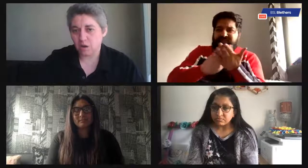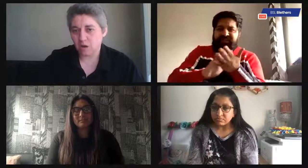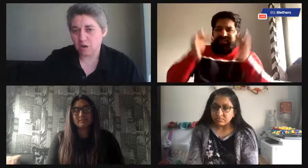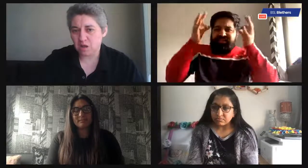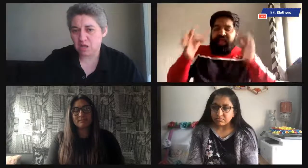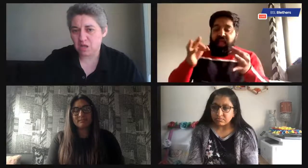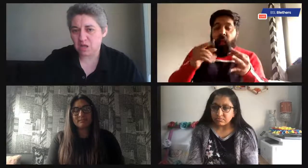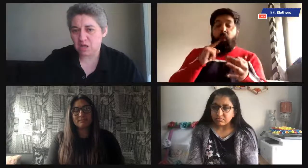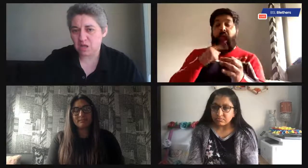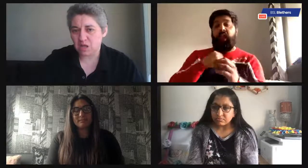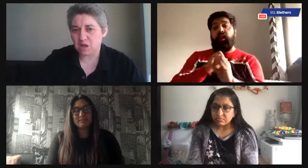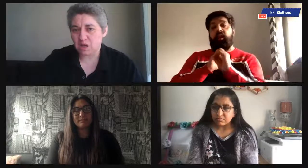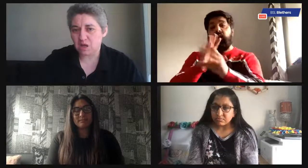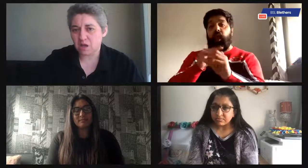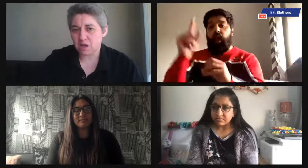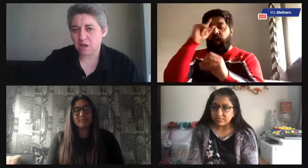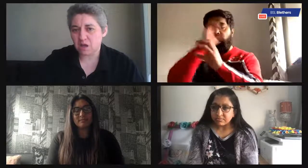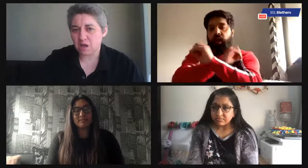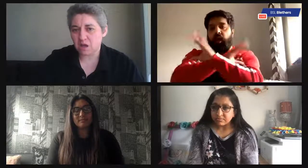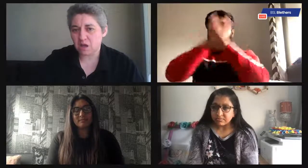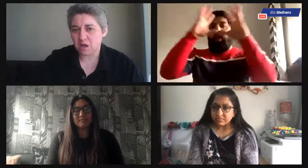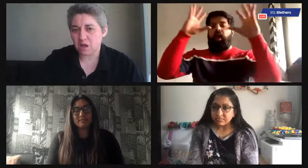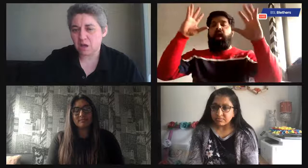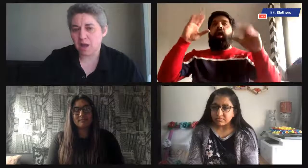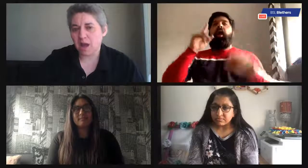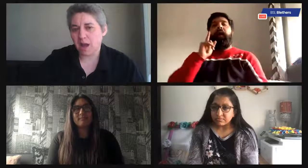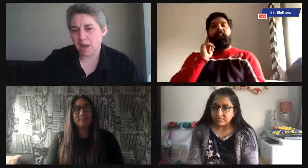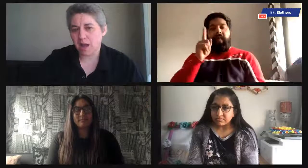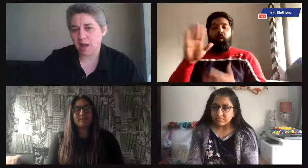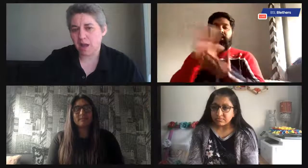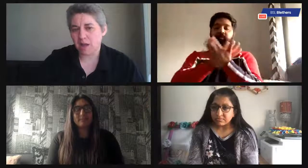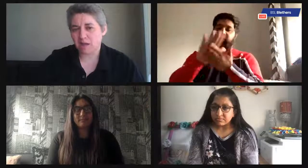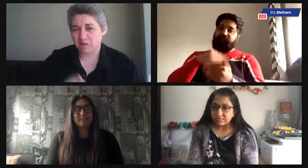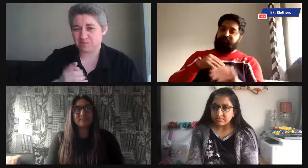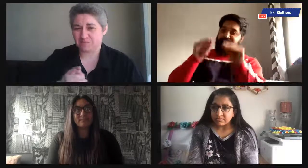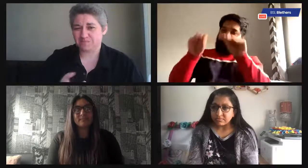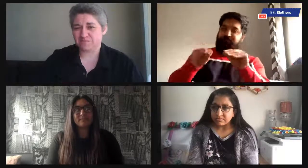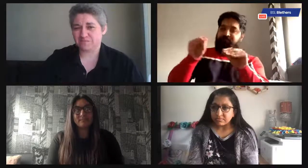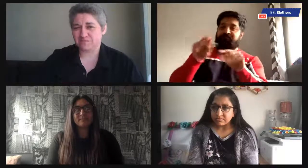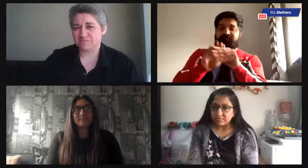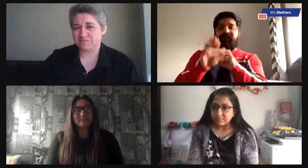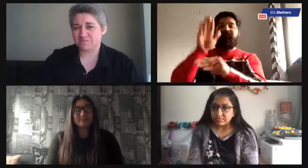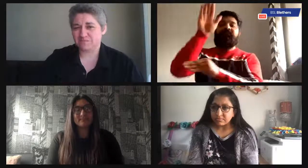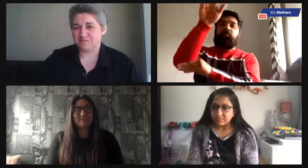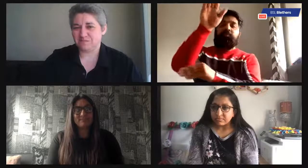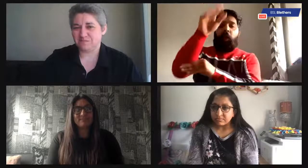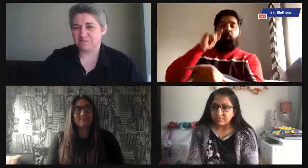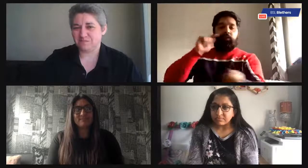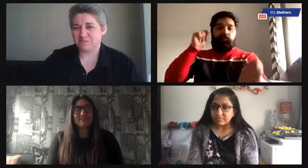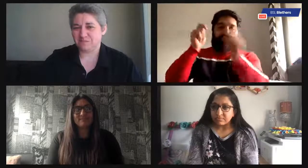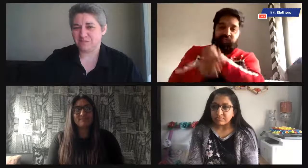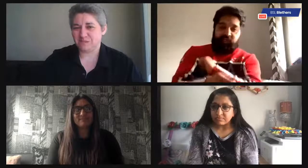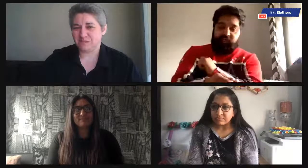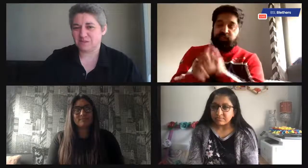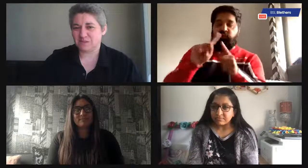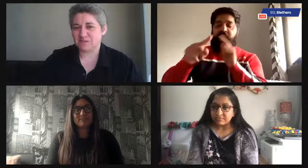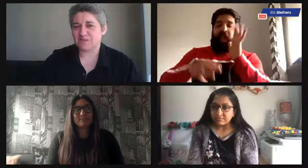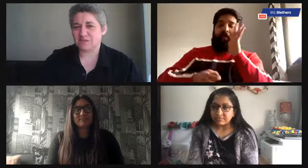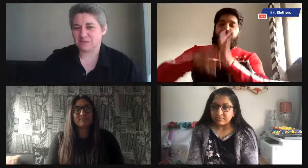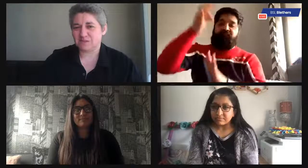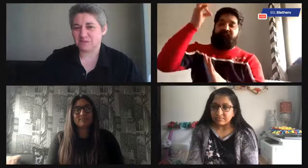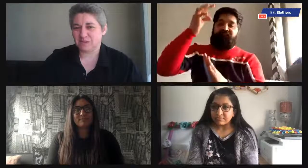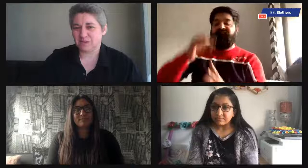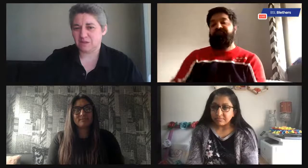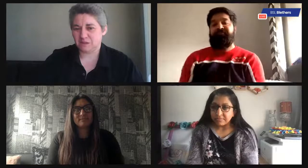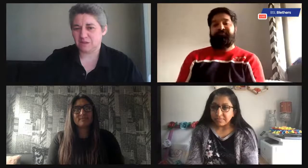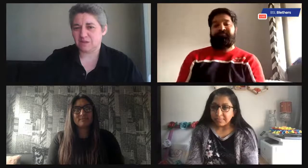solar panels, and people don't know what these new terms mean. So what I do is sometimes it's just